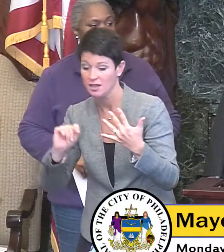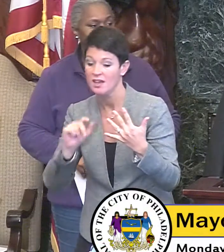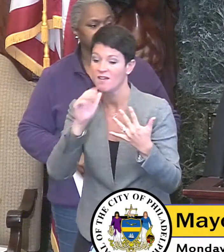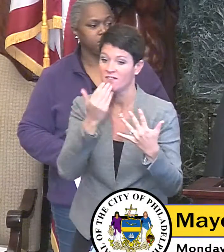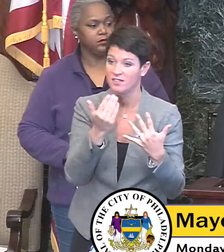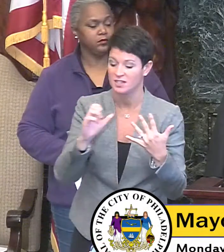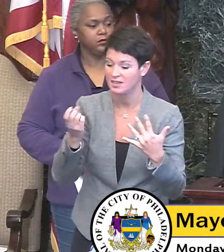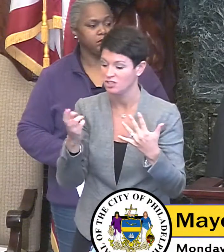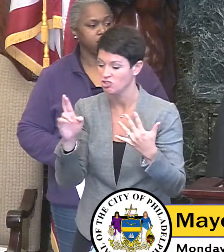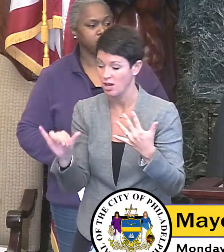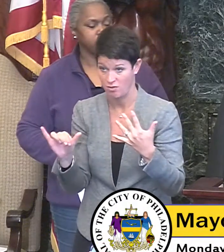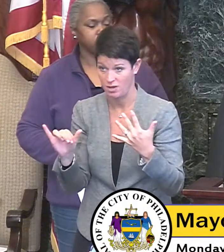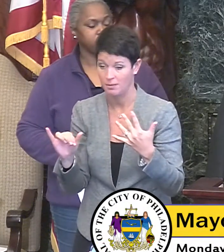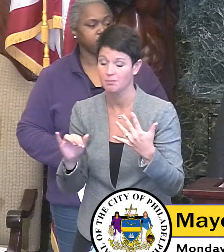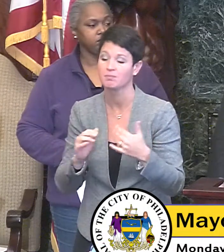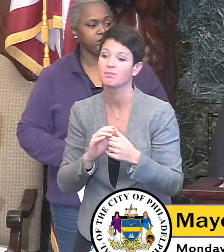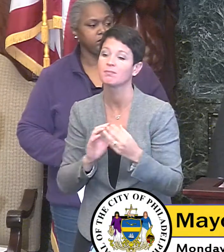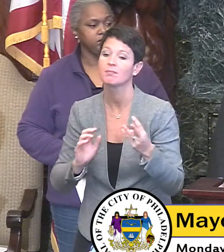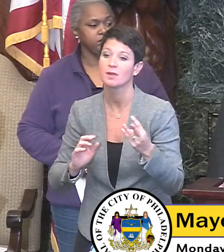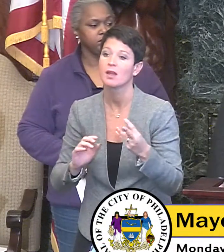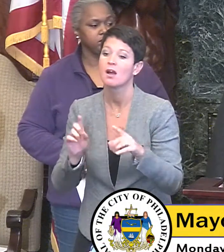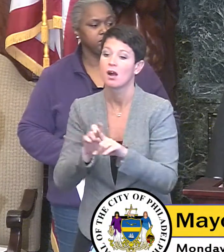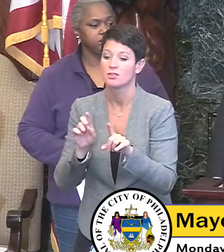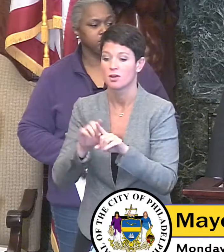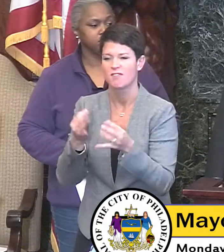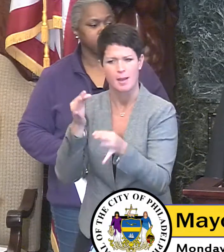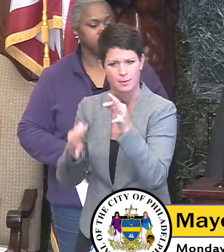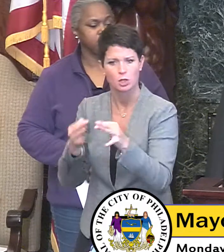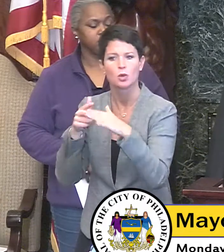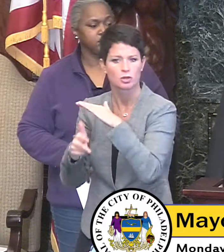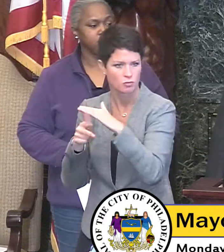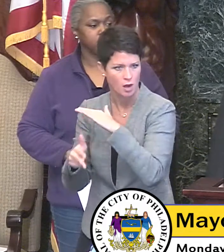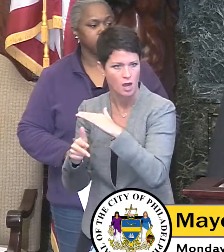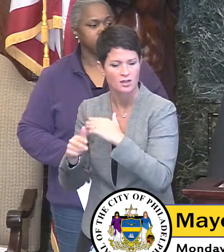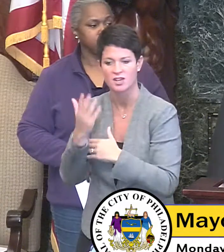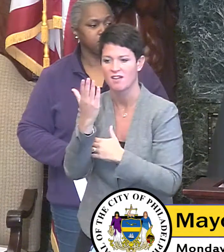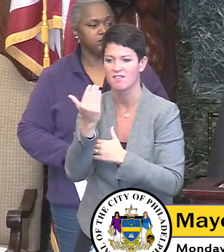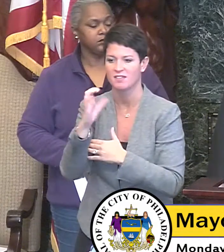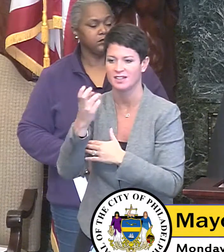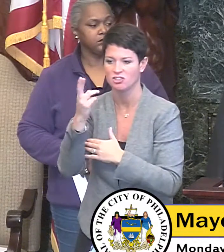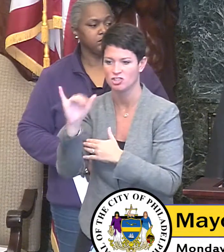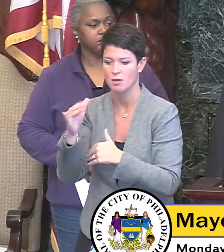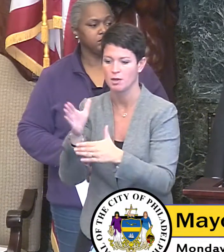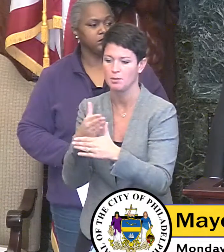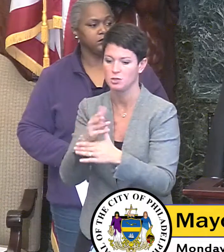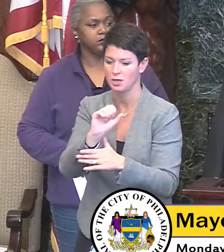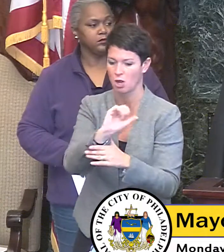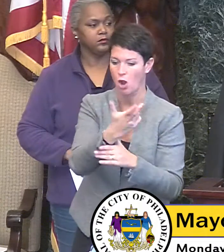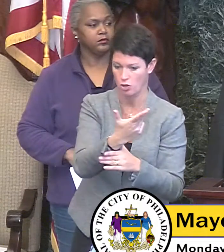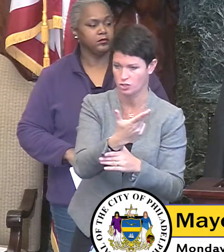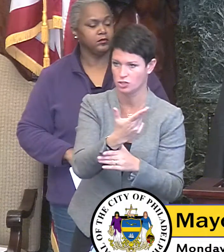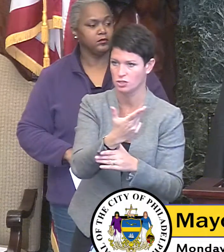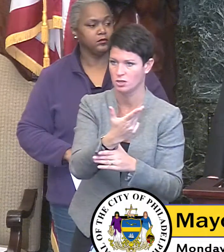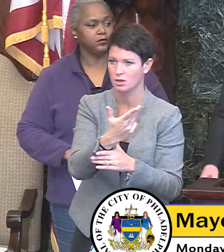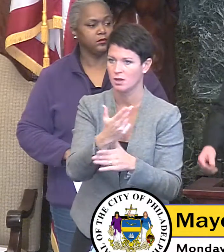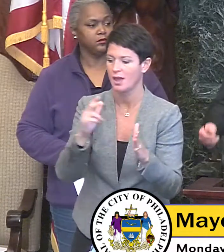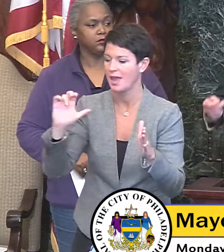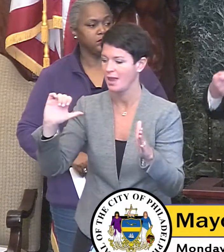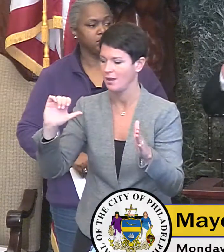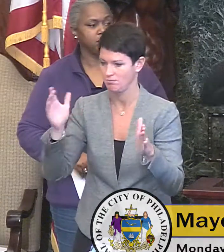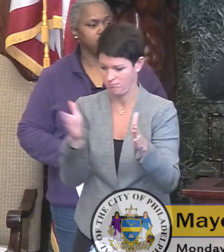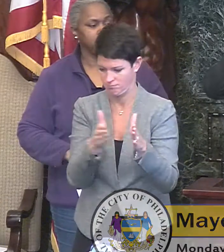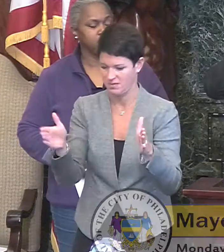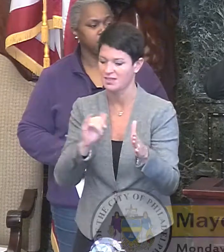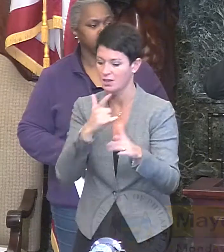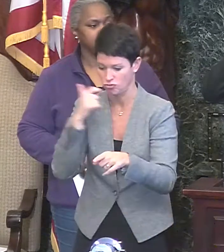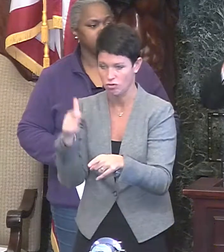Cherry. And that is the Family Court Garage, which is at 15th and Cherry between Arch. That's completely dry.